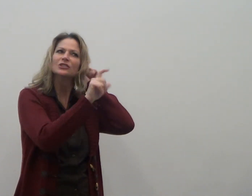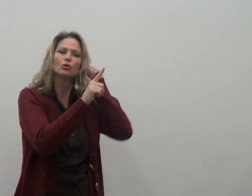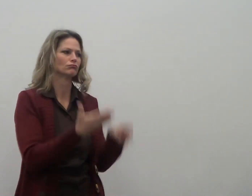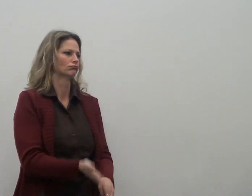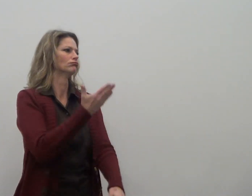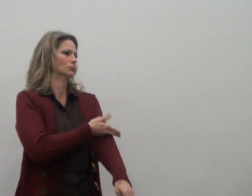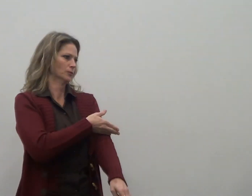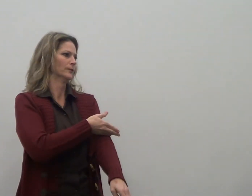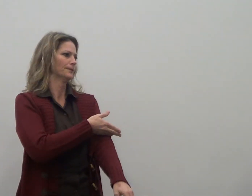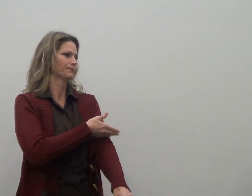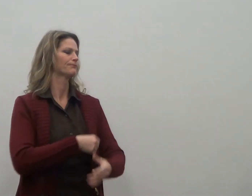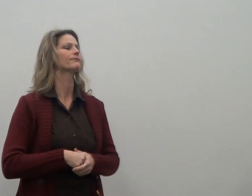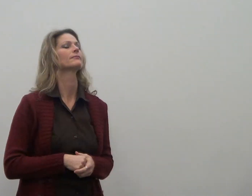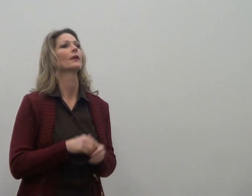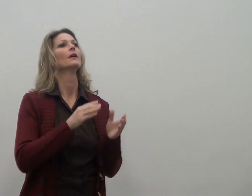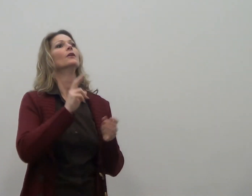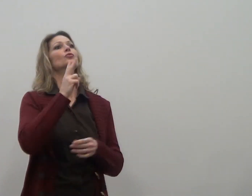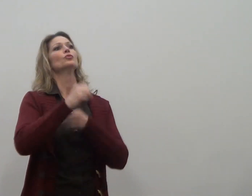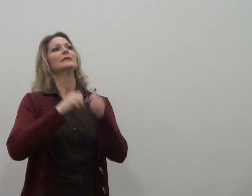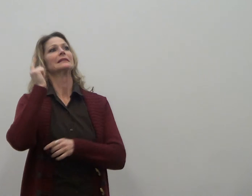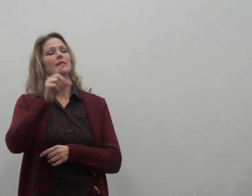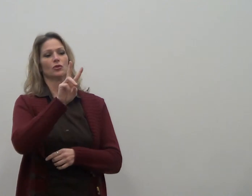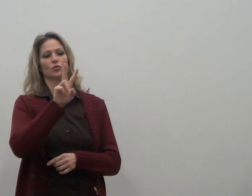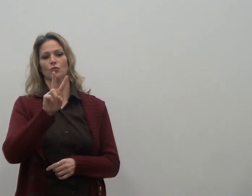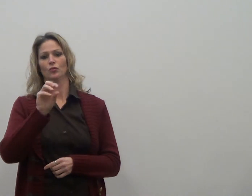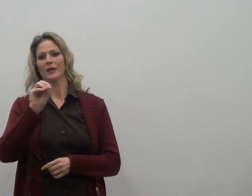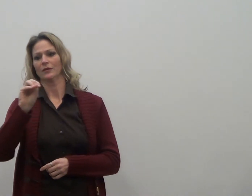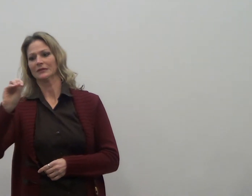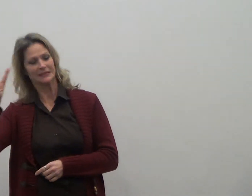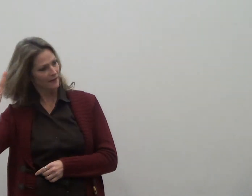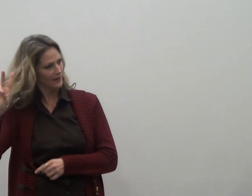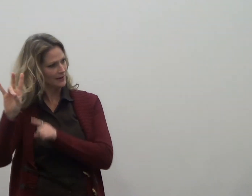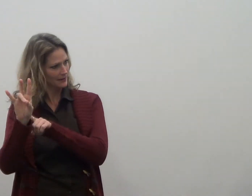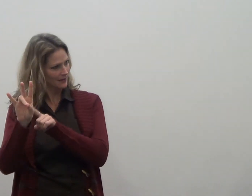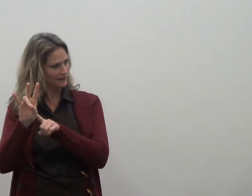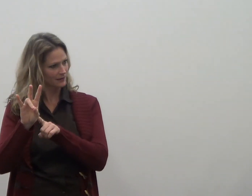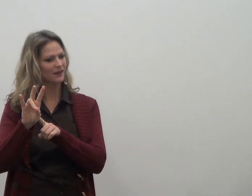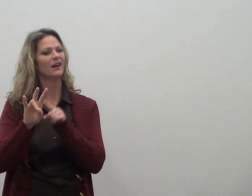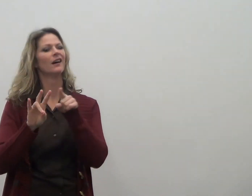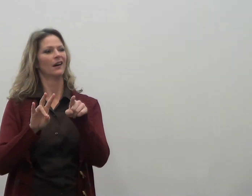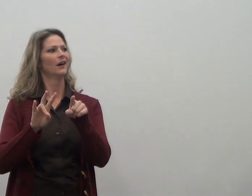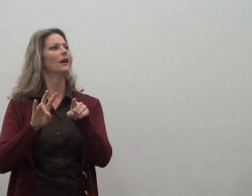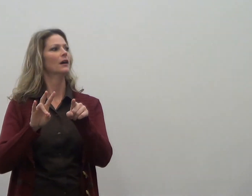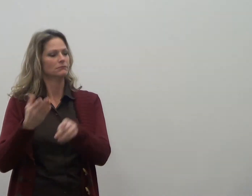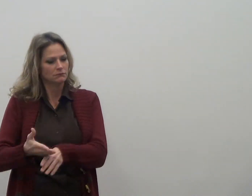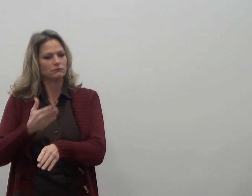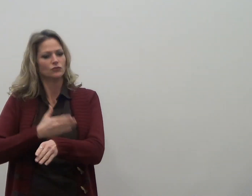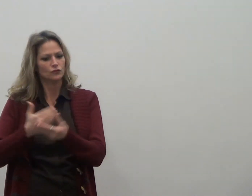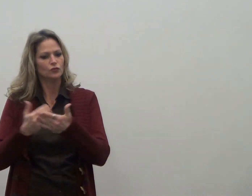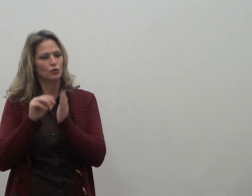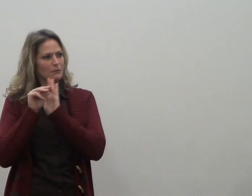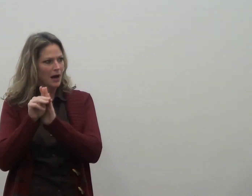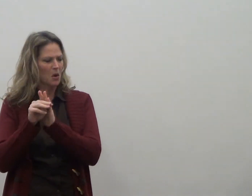And then 2 years later in 2007, they released a second model of it. It had extra power and it would reduce the